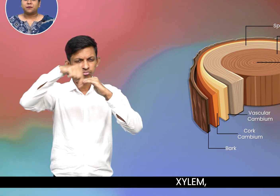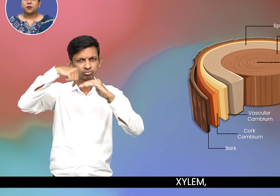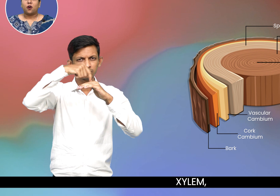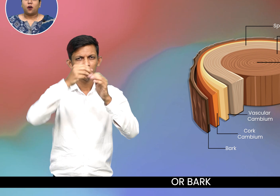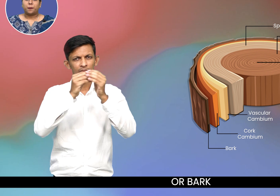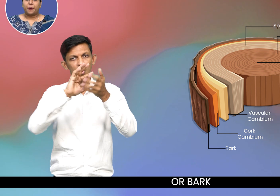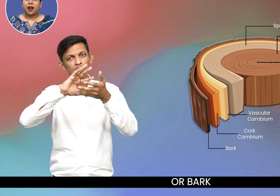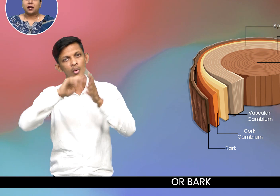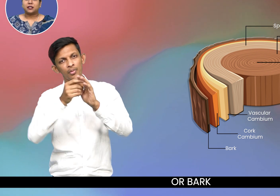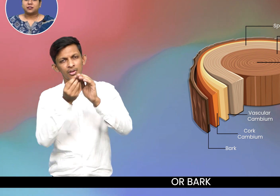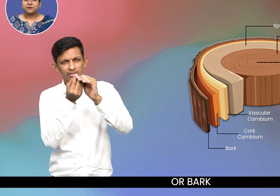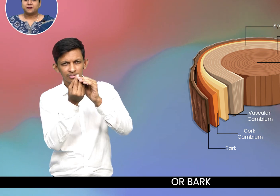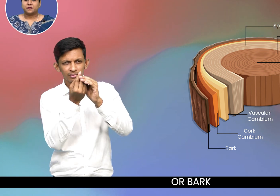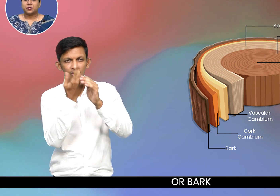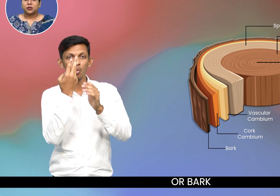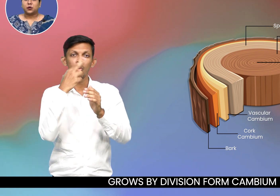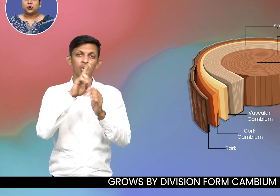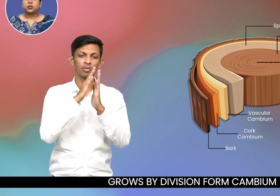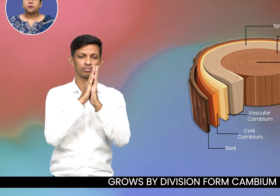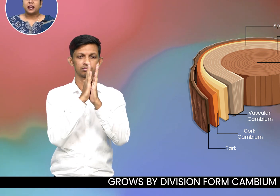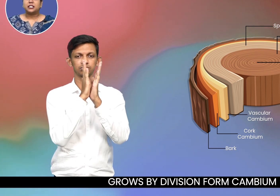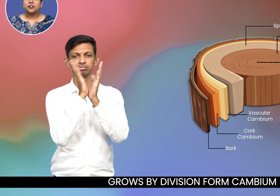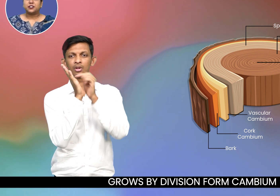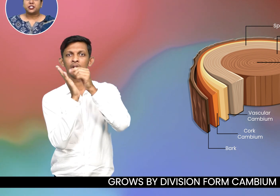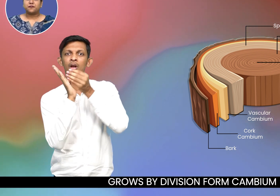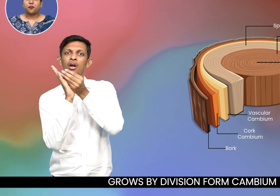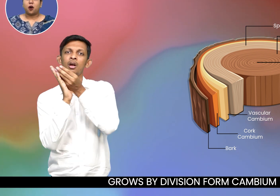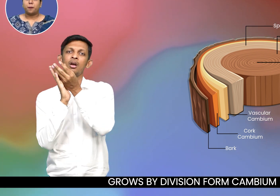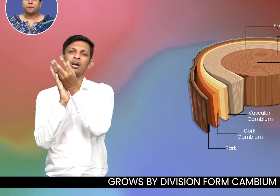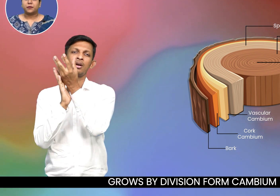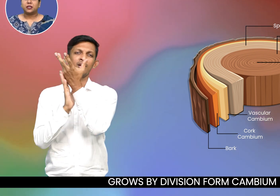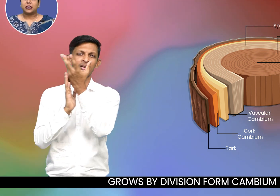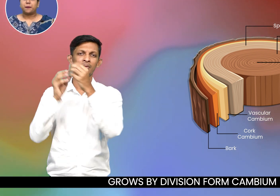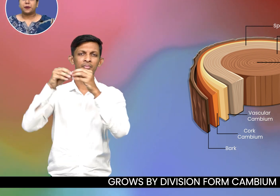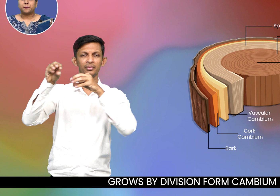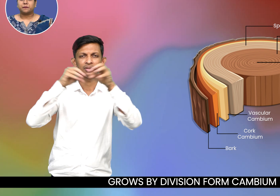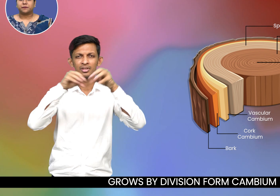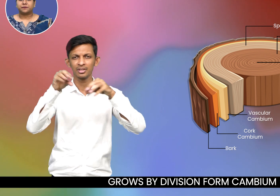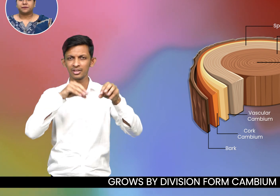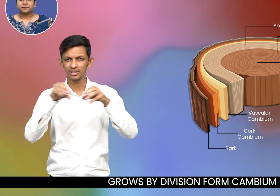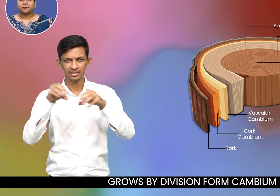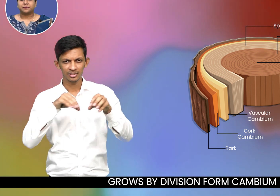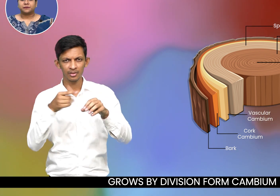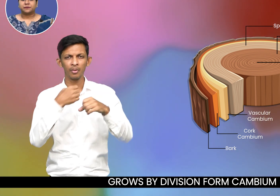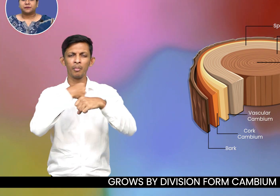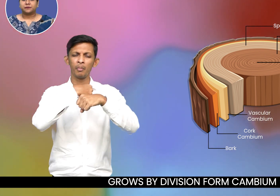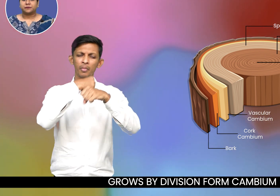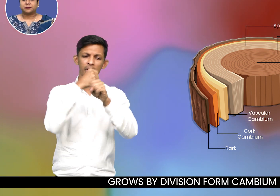xylem or bark grows by division from cambium.